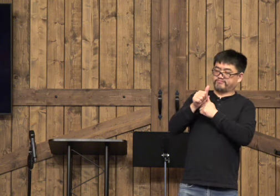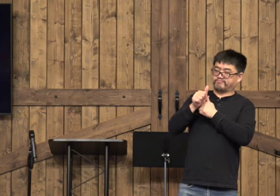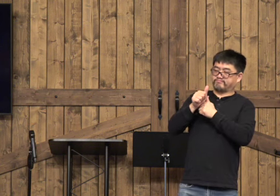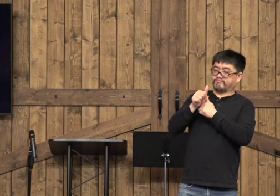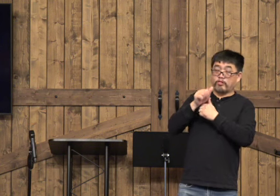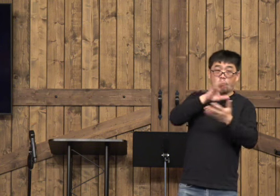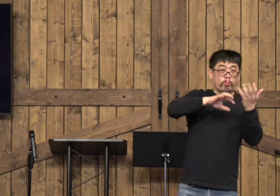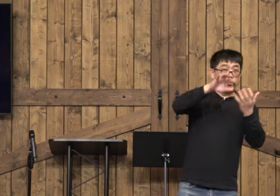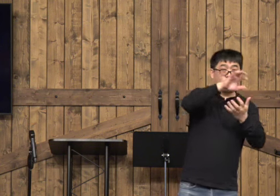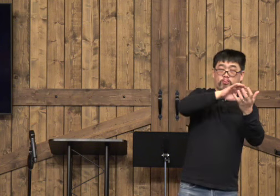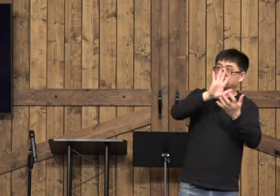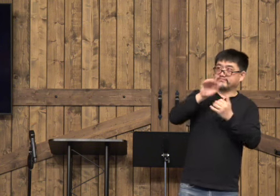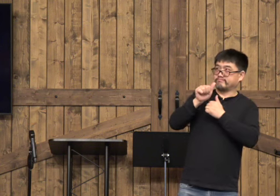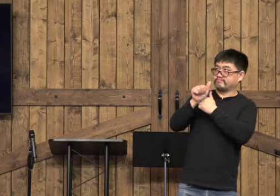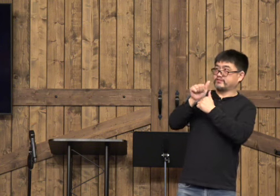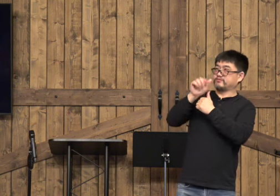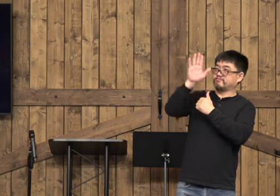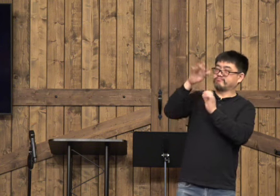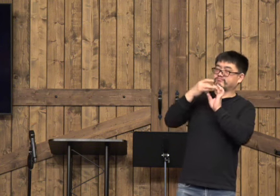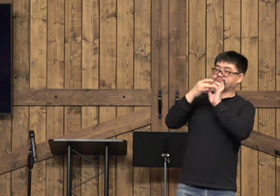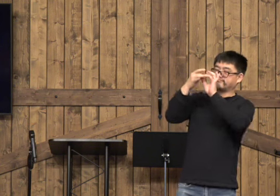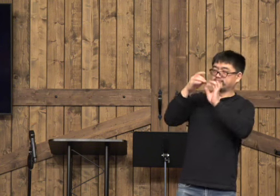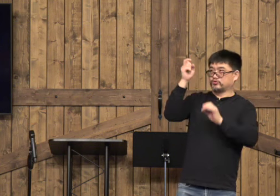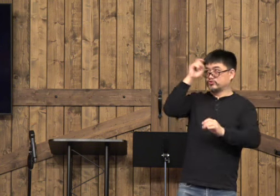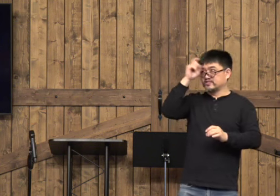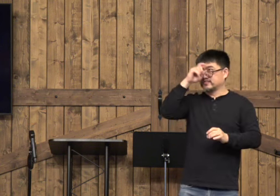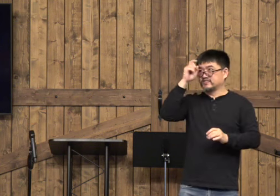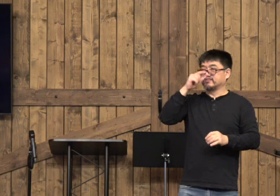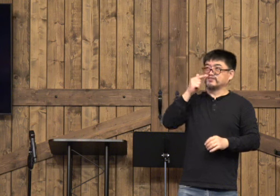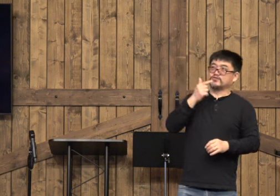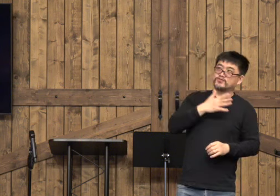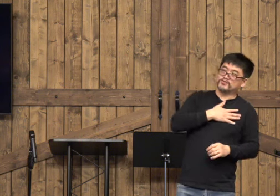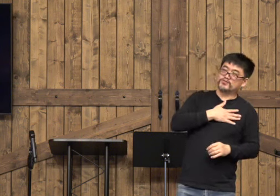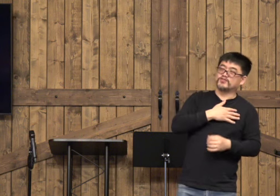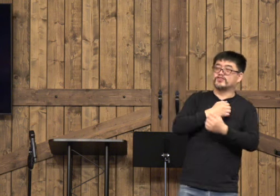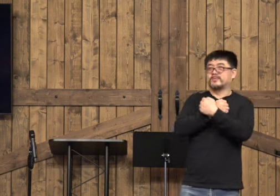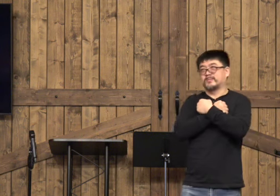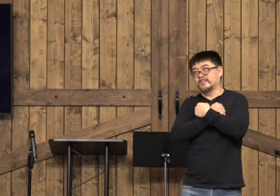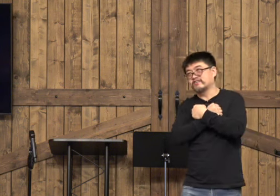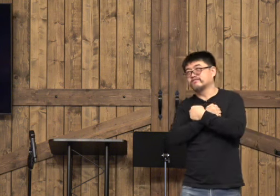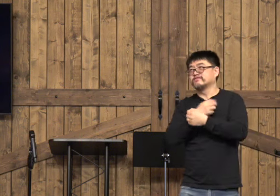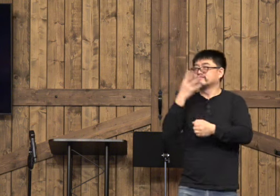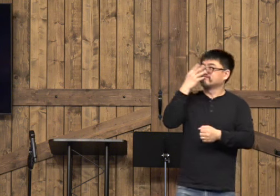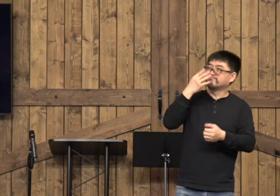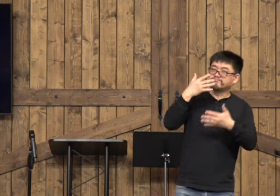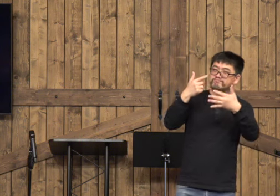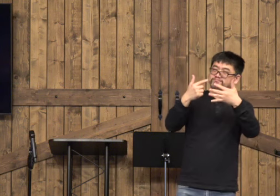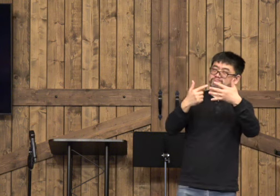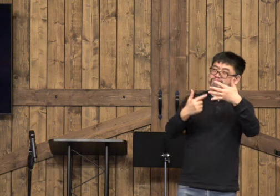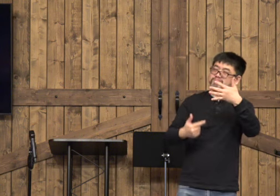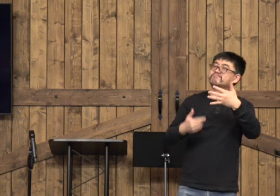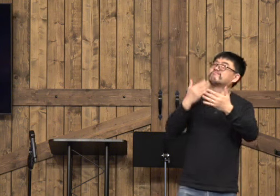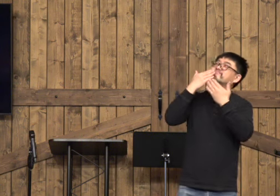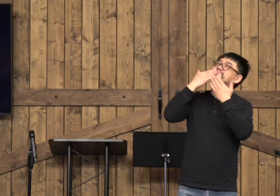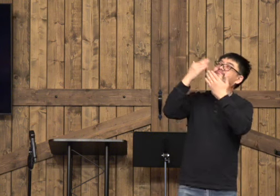the Holy Spirit in us to keep our minds clear with our grace and grace and love and